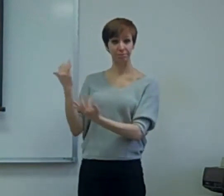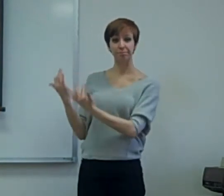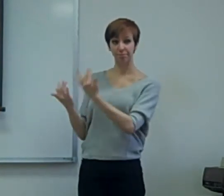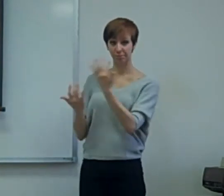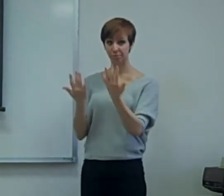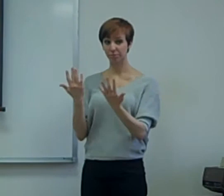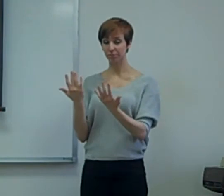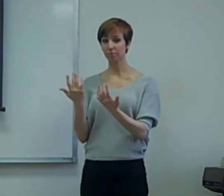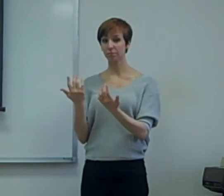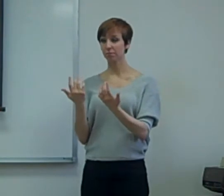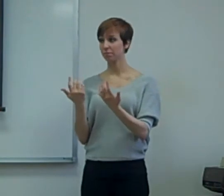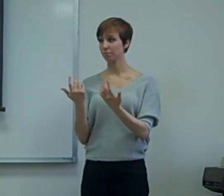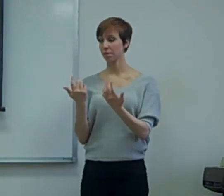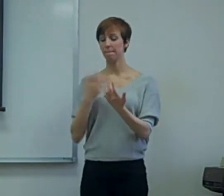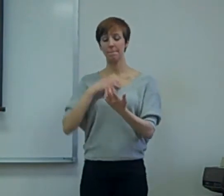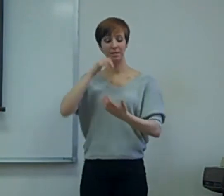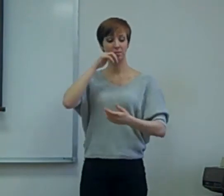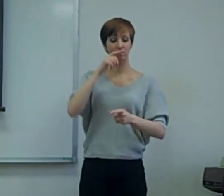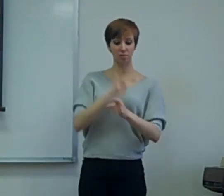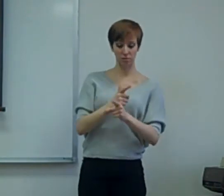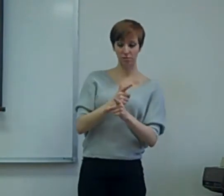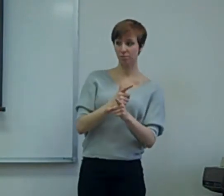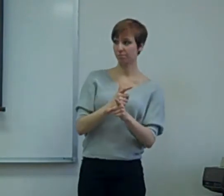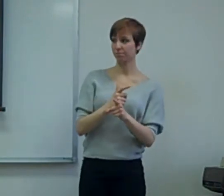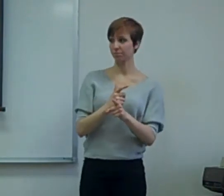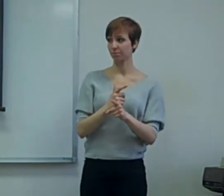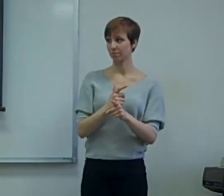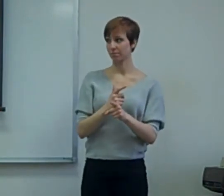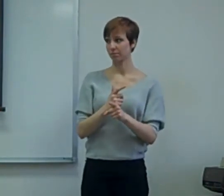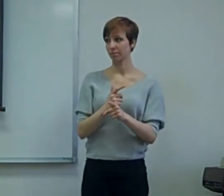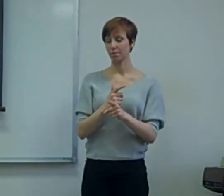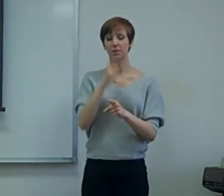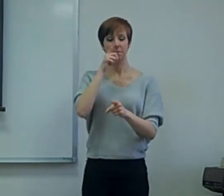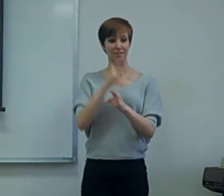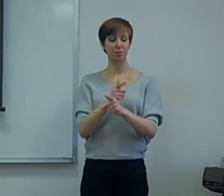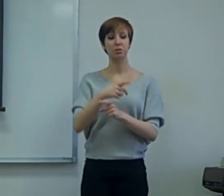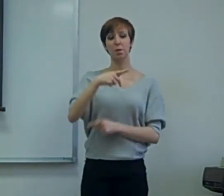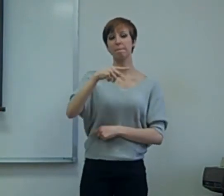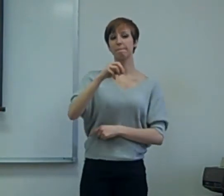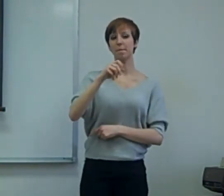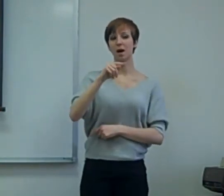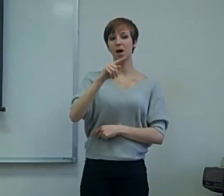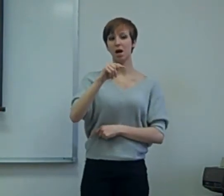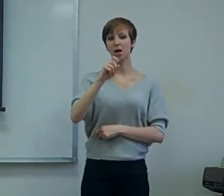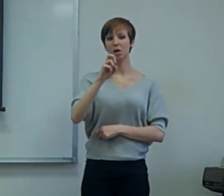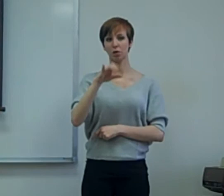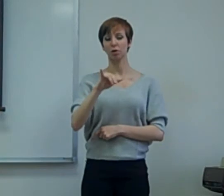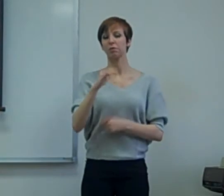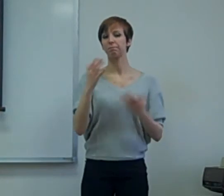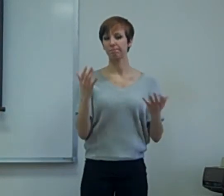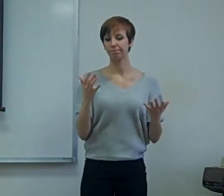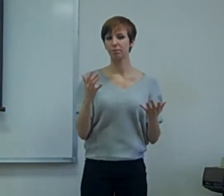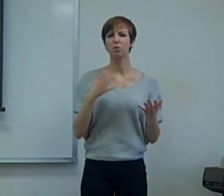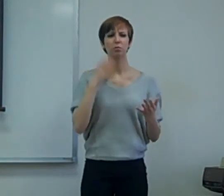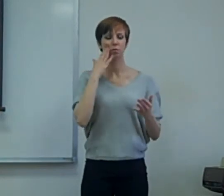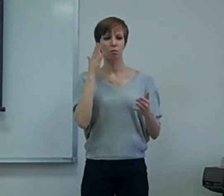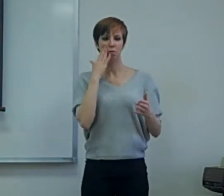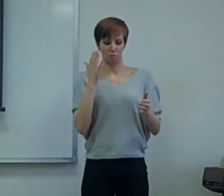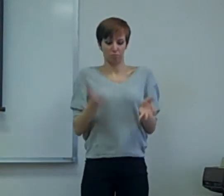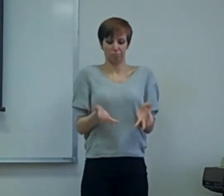we had my sister was a potter at the time. She threw pots, you know, on the wheel. And so we